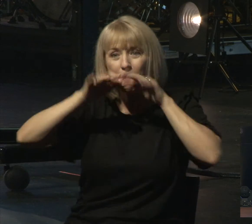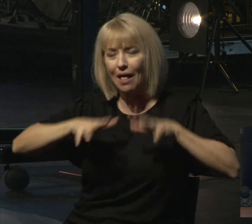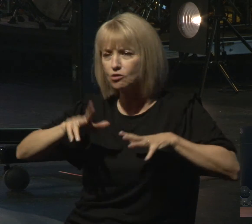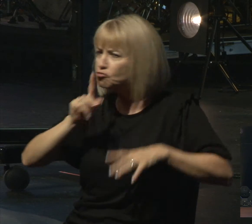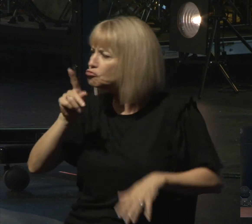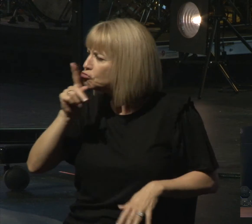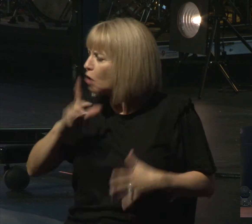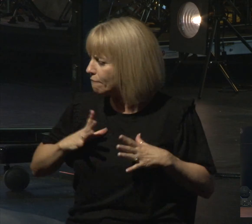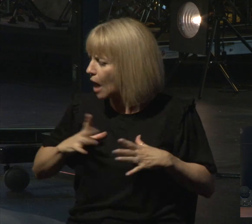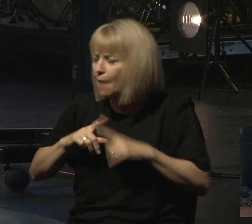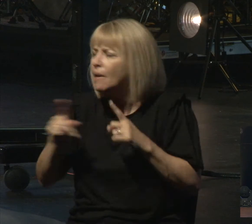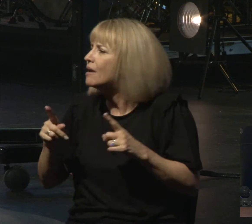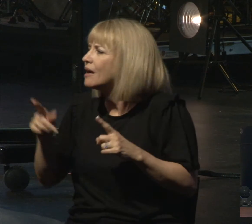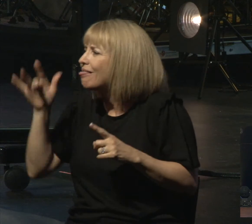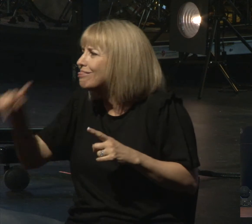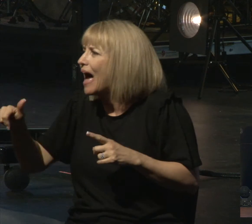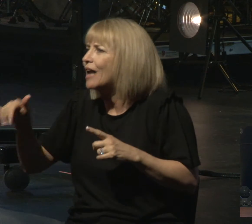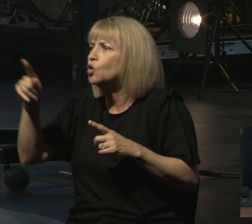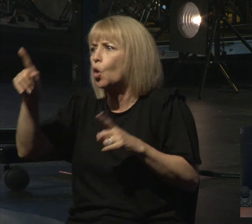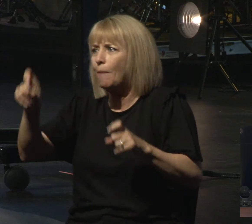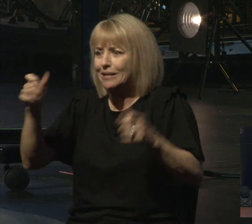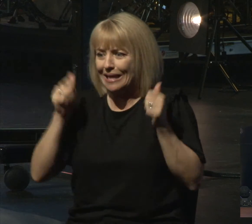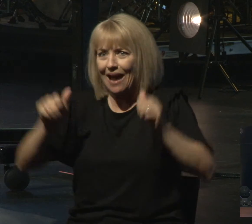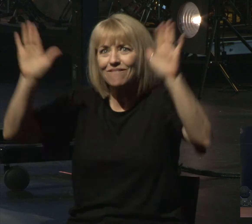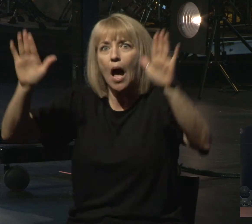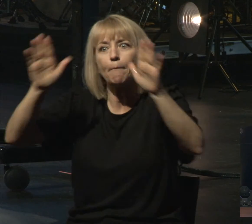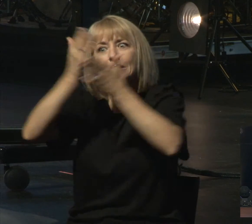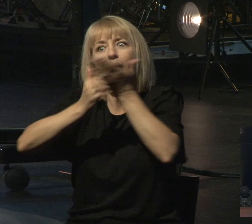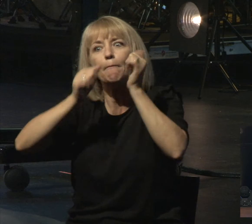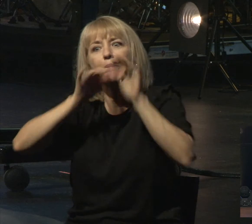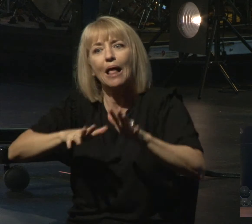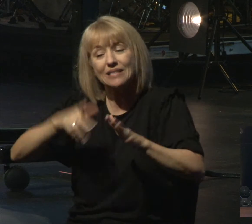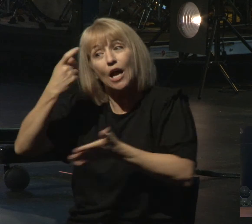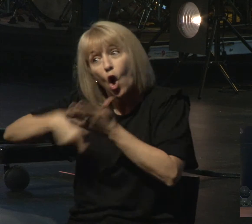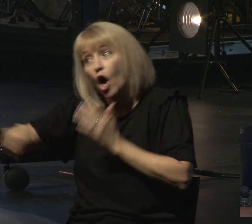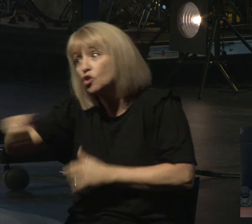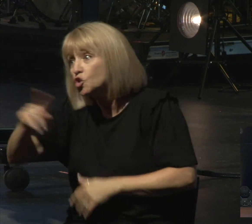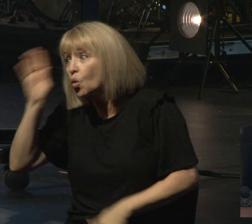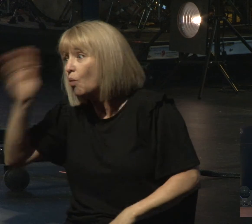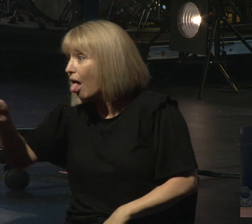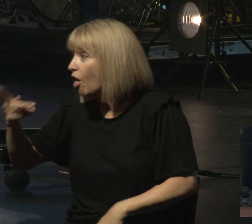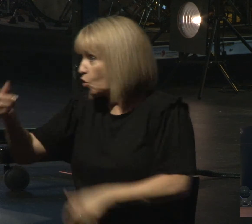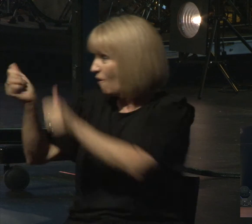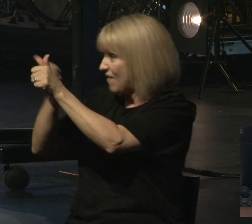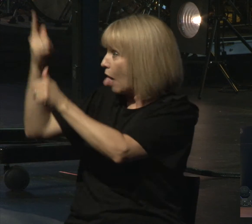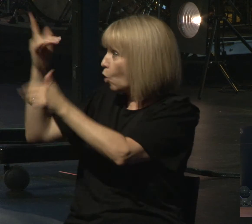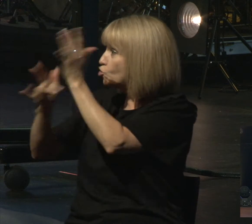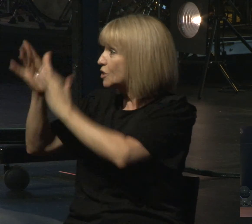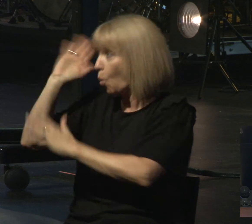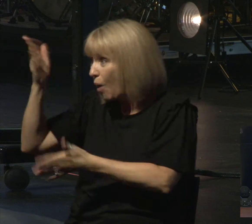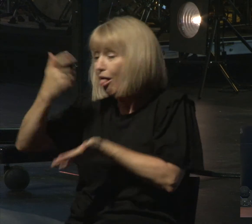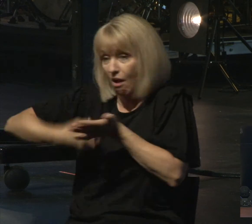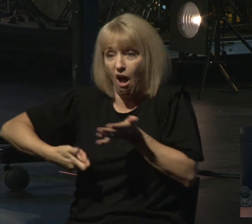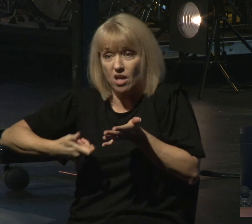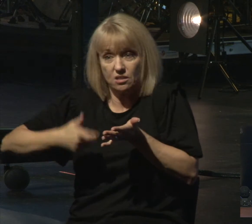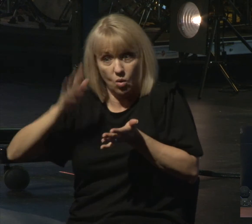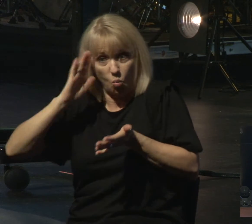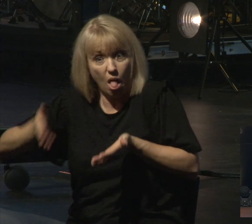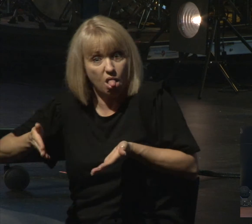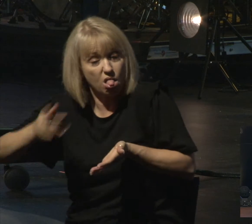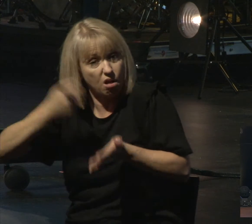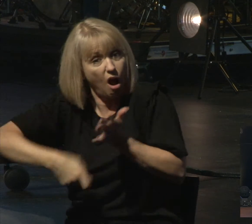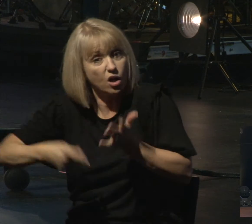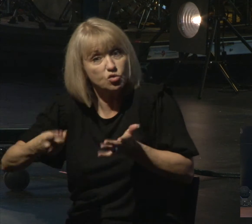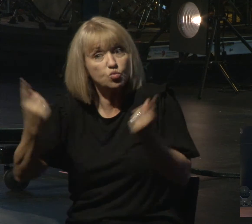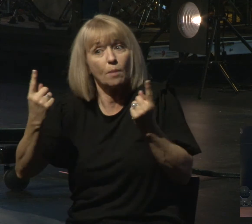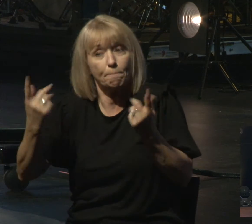blessings for the benefit of Jesus and the benefit of others. And Jesus tells them, there's a cost to it. Bear your own cross and come after me. If you don't, you